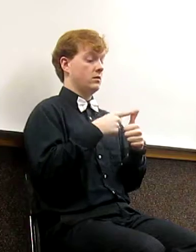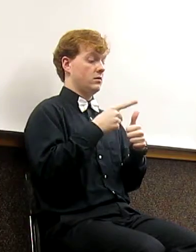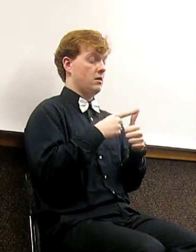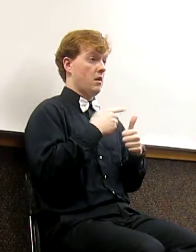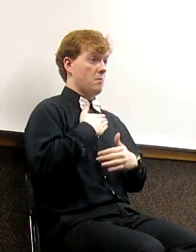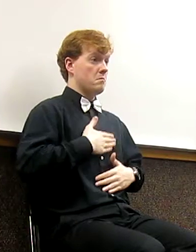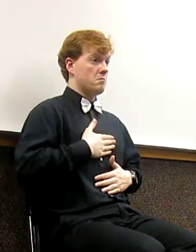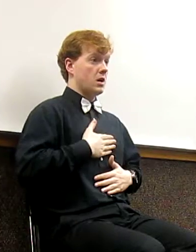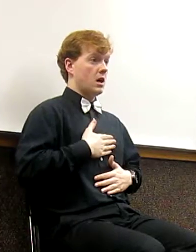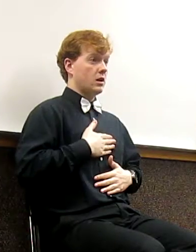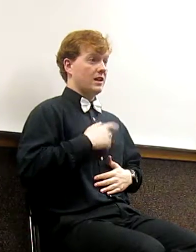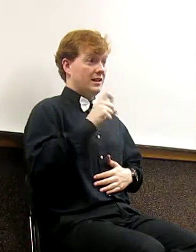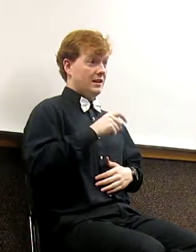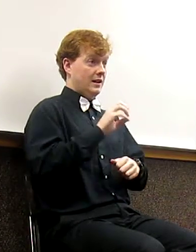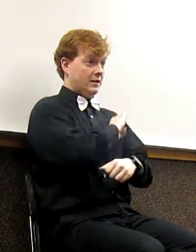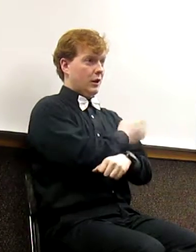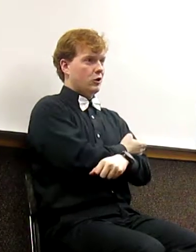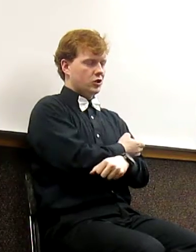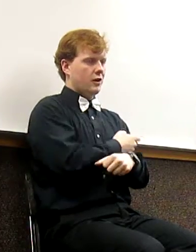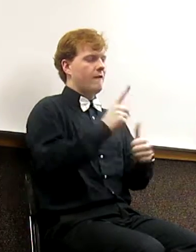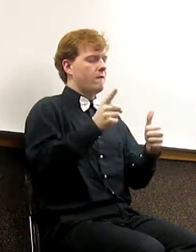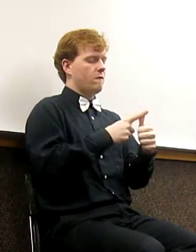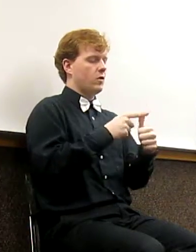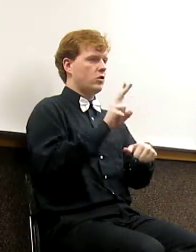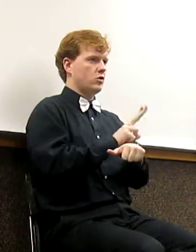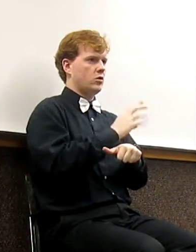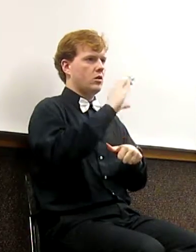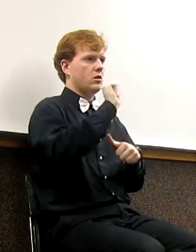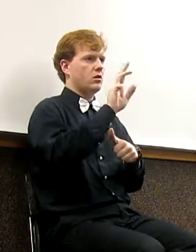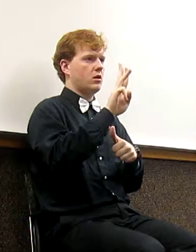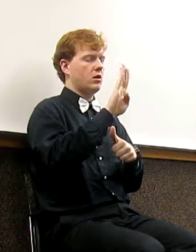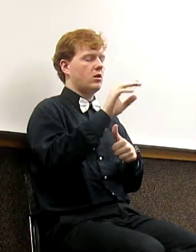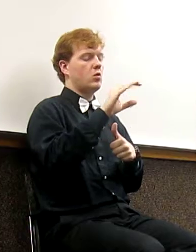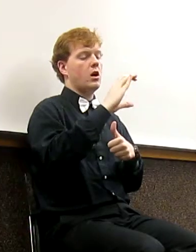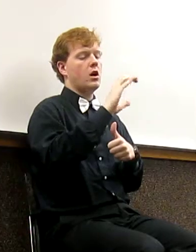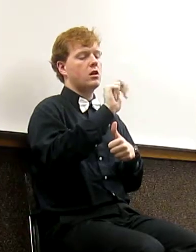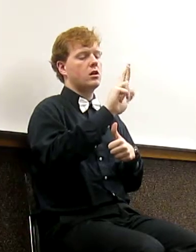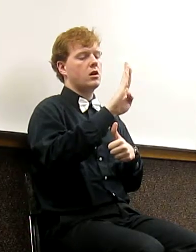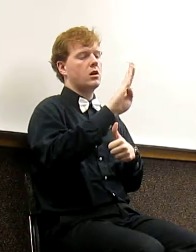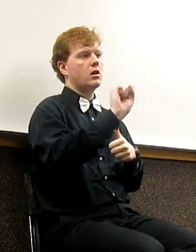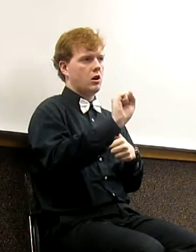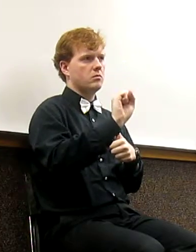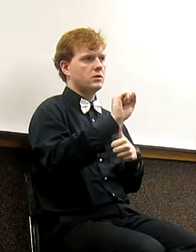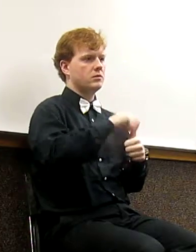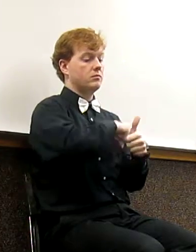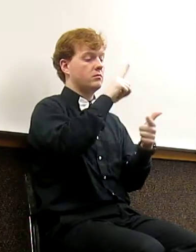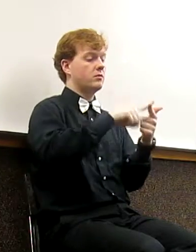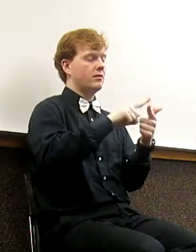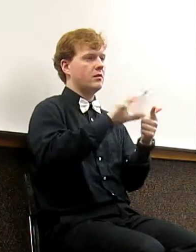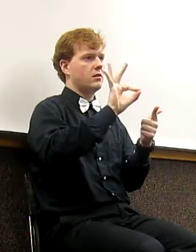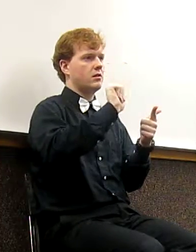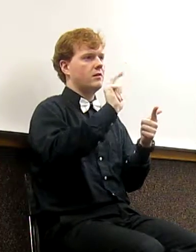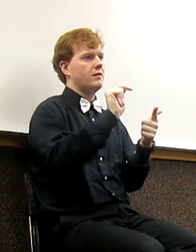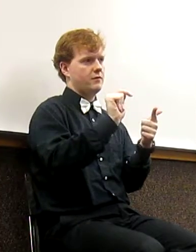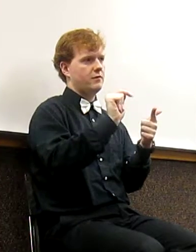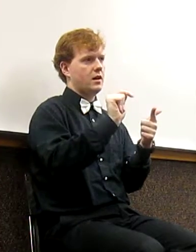carbohydrates. You'll get into your fats, what you have stored as fat as well. But it's the second source of energy